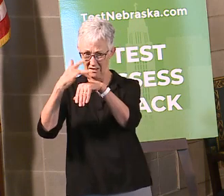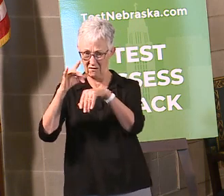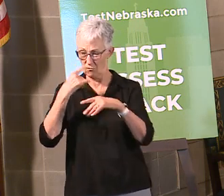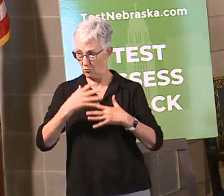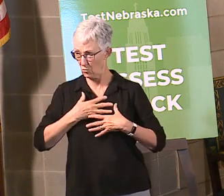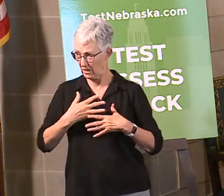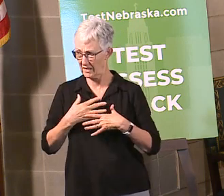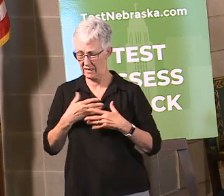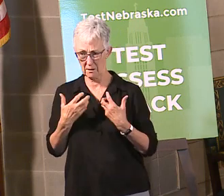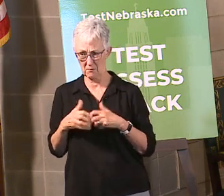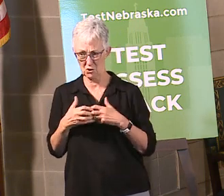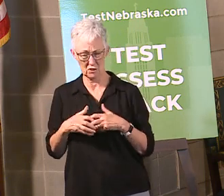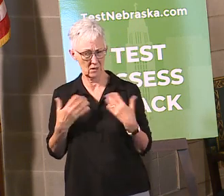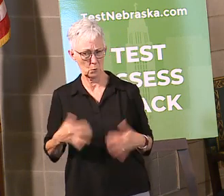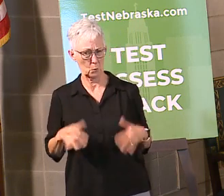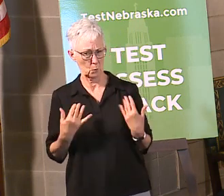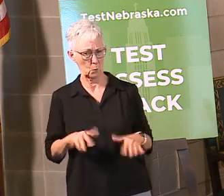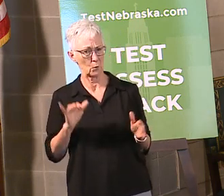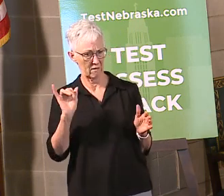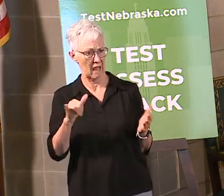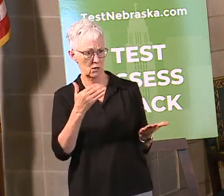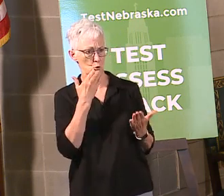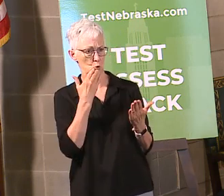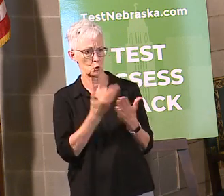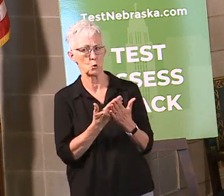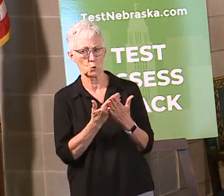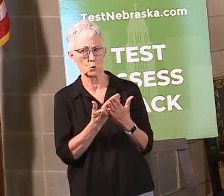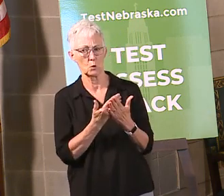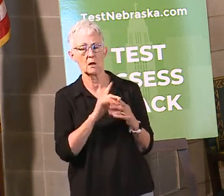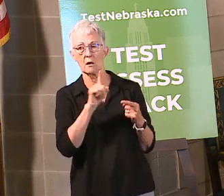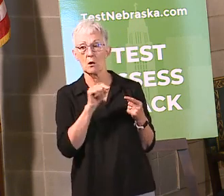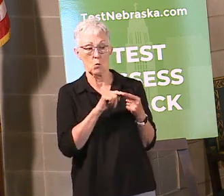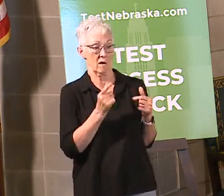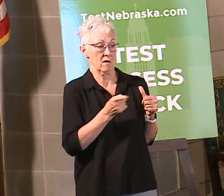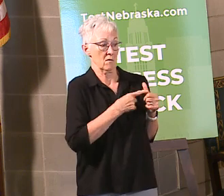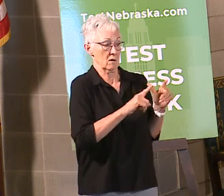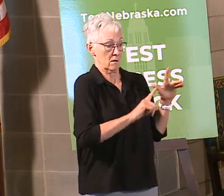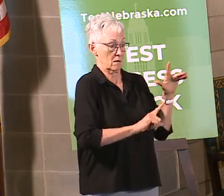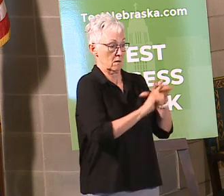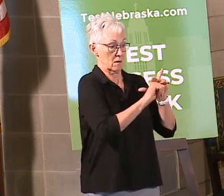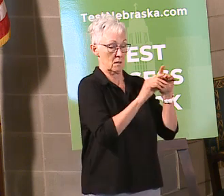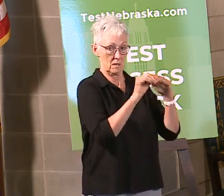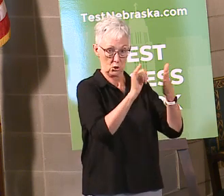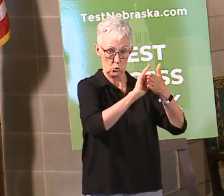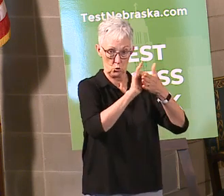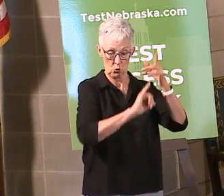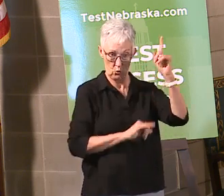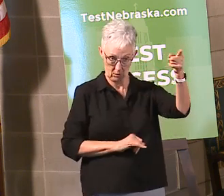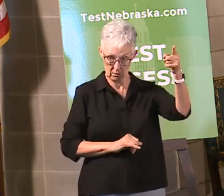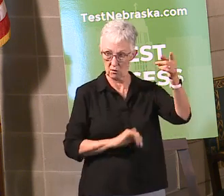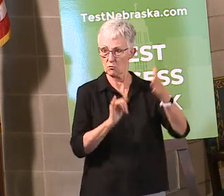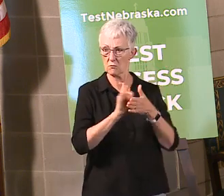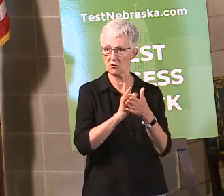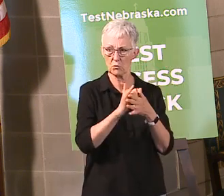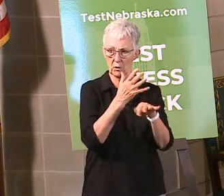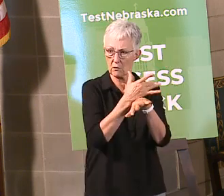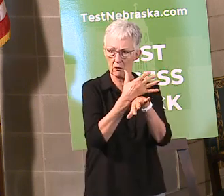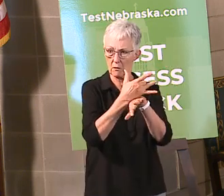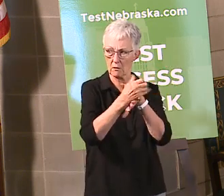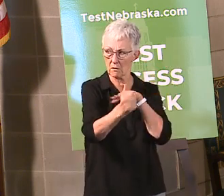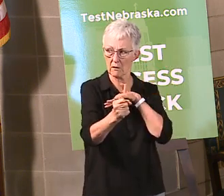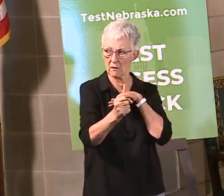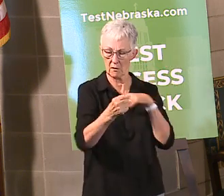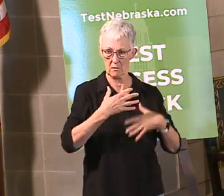popping up at the beginning of March and April, New York was saying they needed more ventilators. I think the governor of New York said he